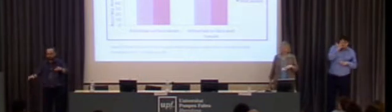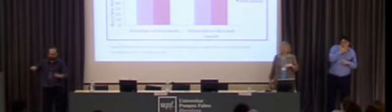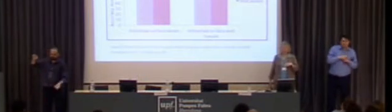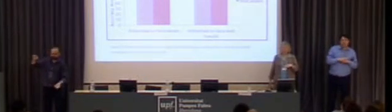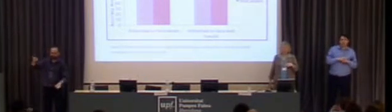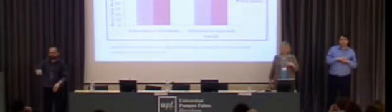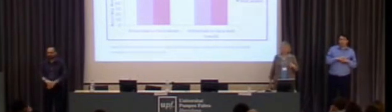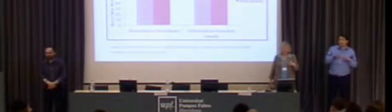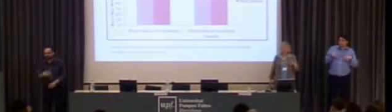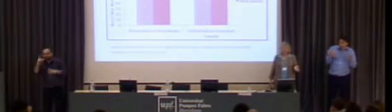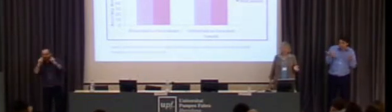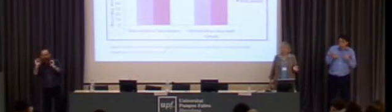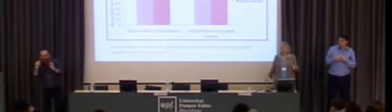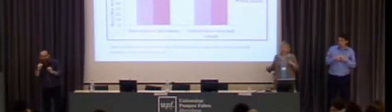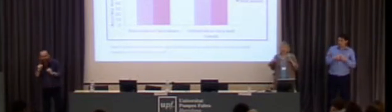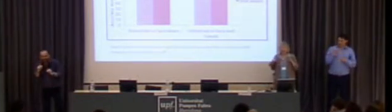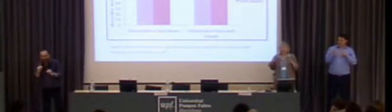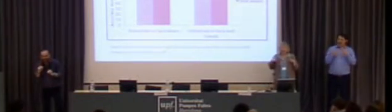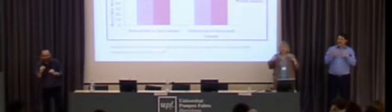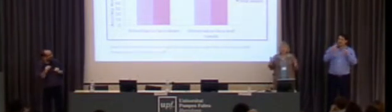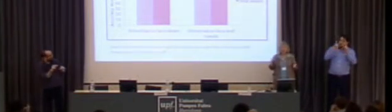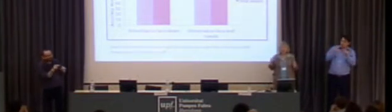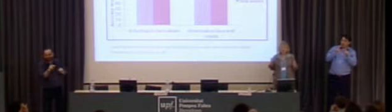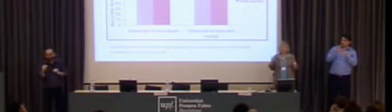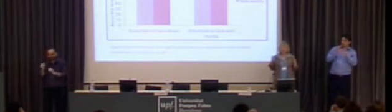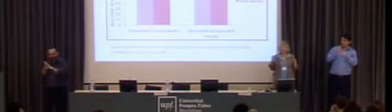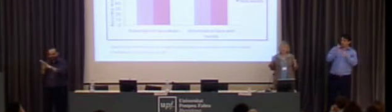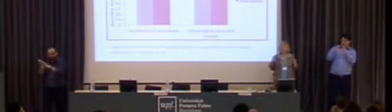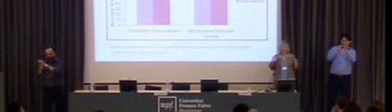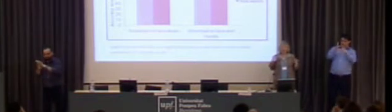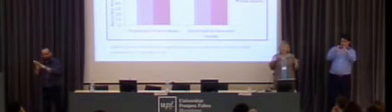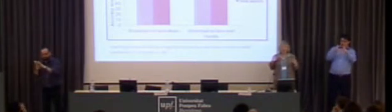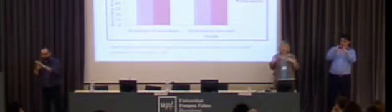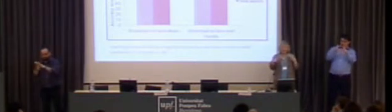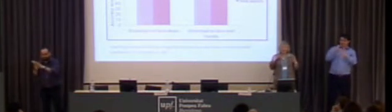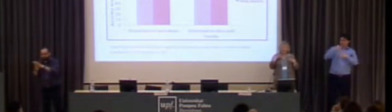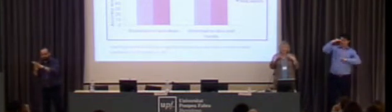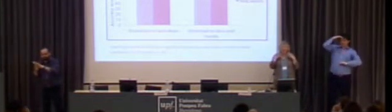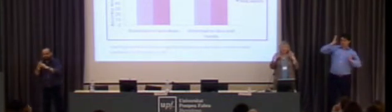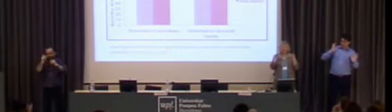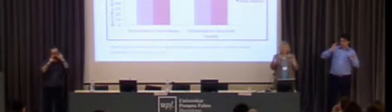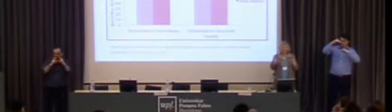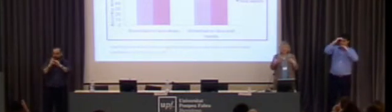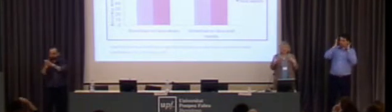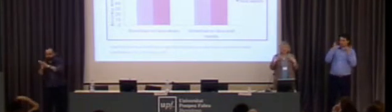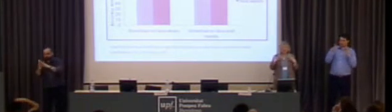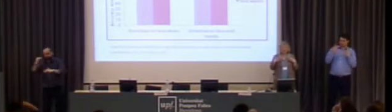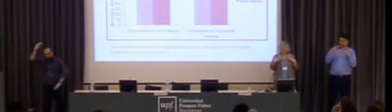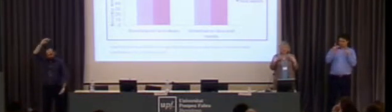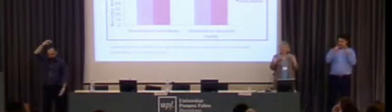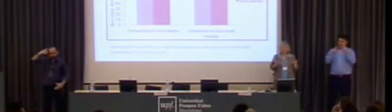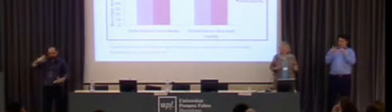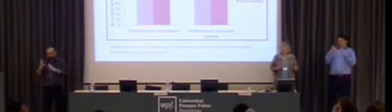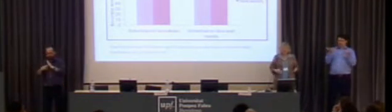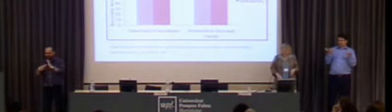it was both on the face and hands. Again, see the difference from what we saw about affect and so